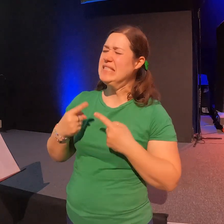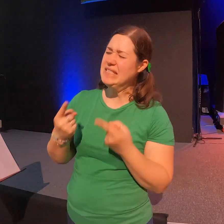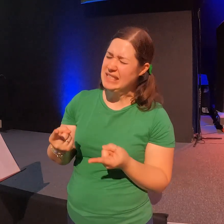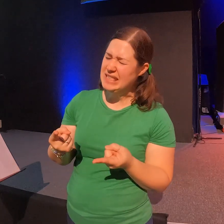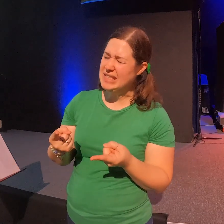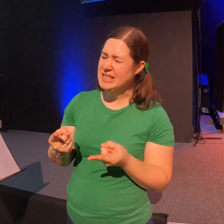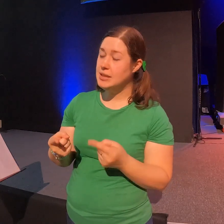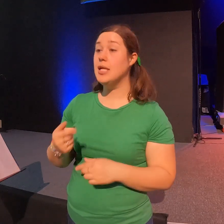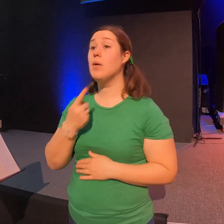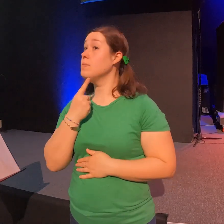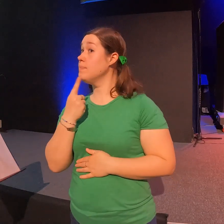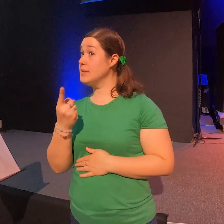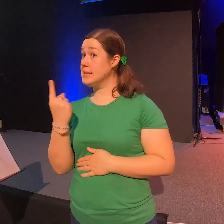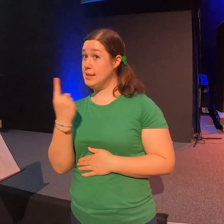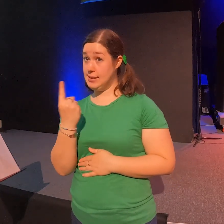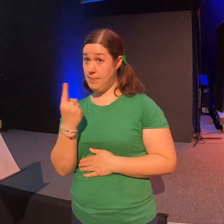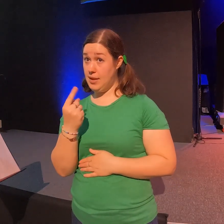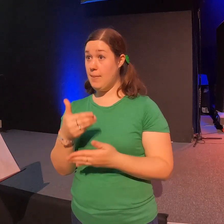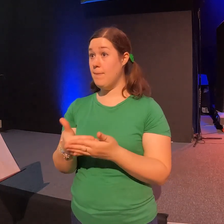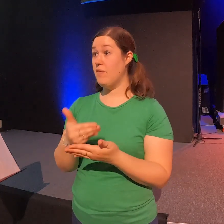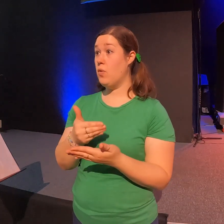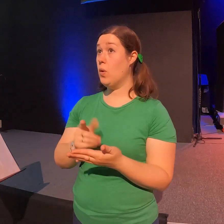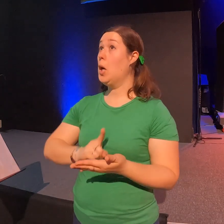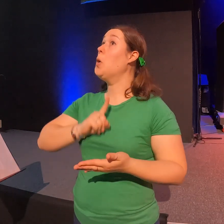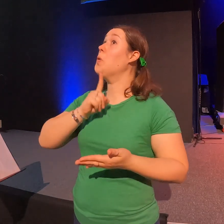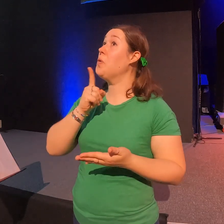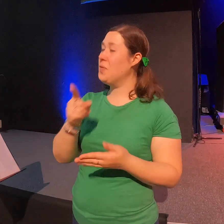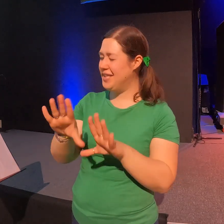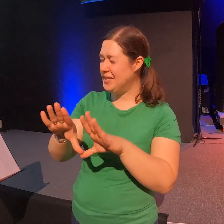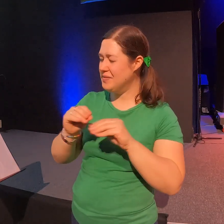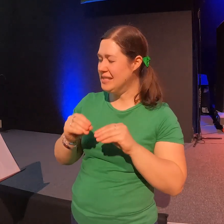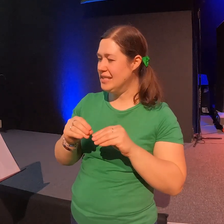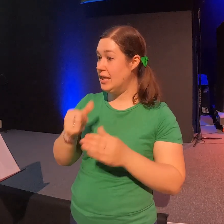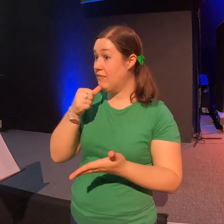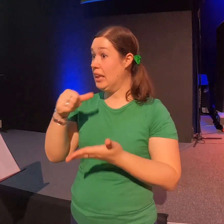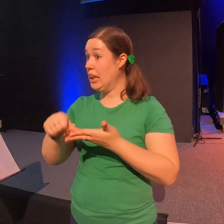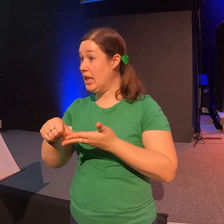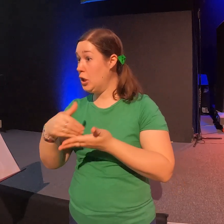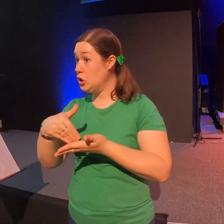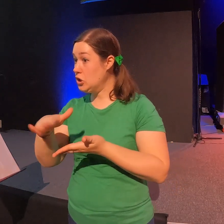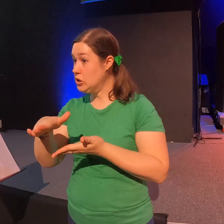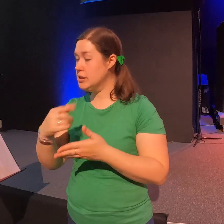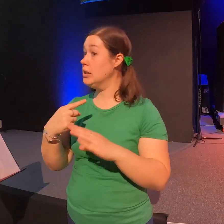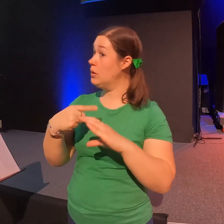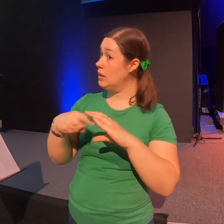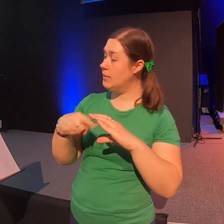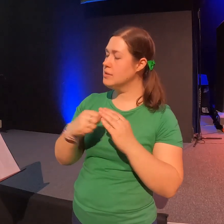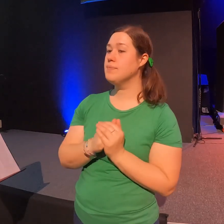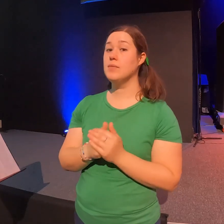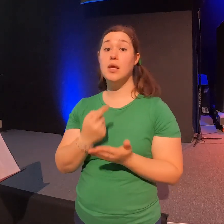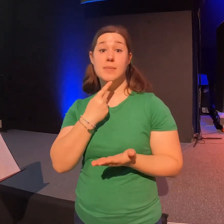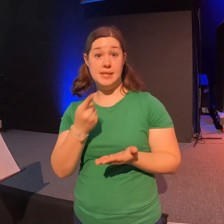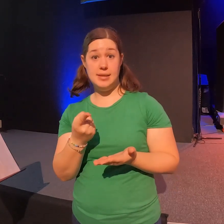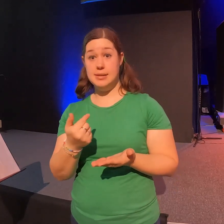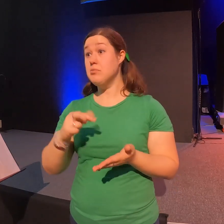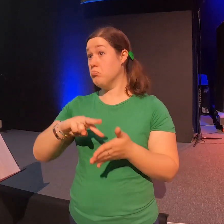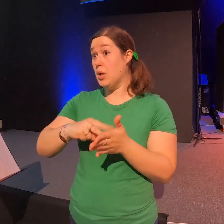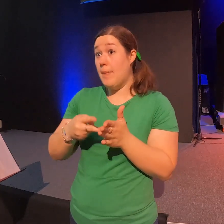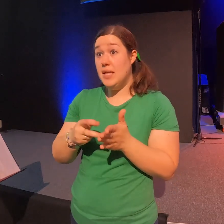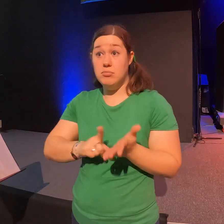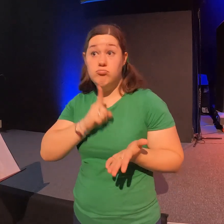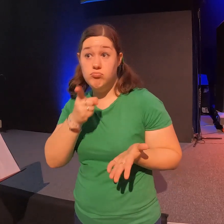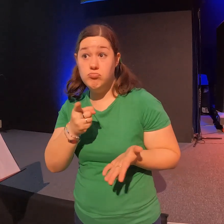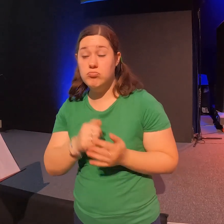Now, let me say something before I really get letters and emails, okay? Let me say these things, and I mean them.